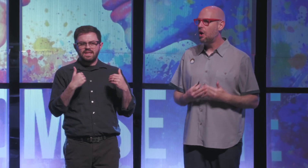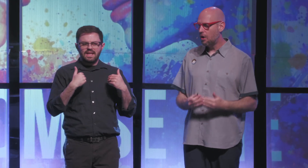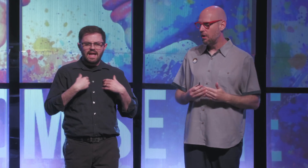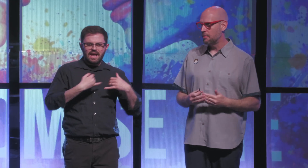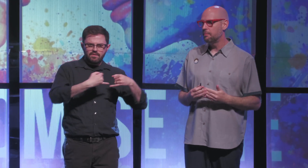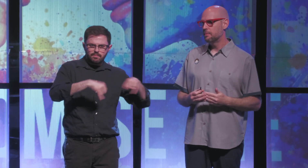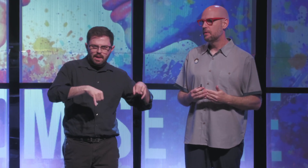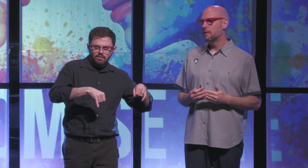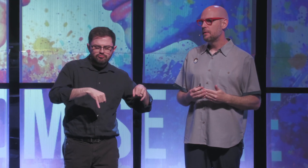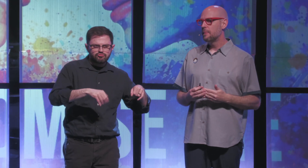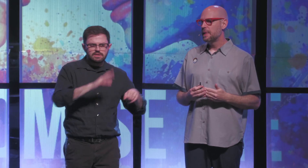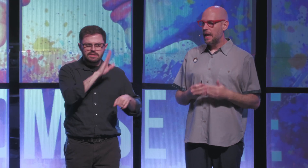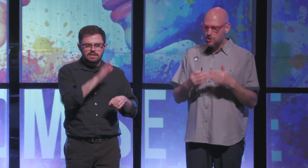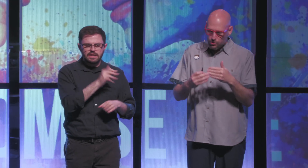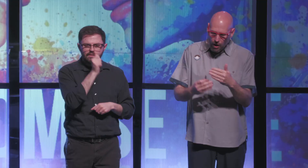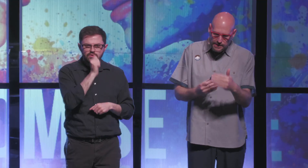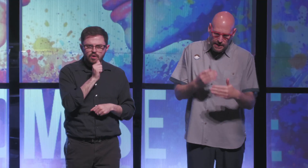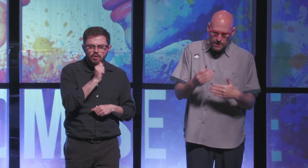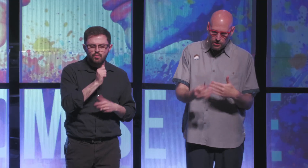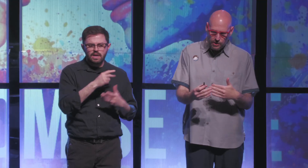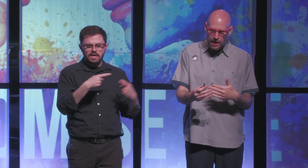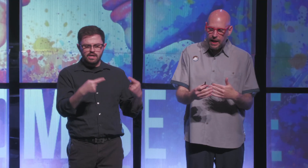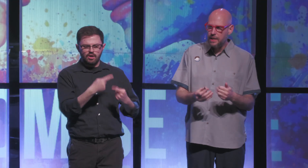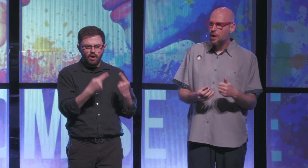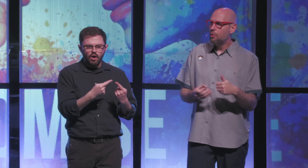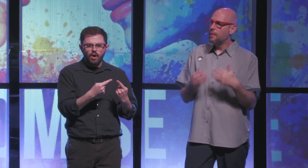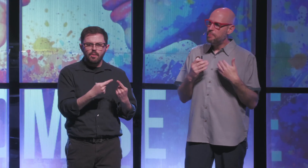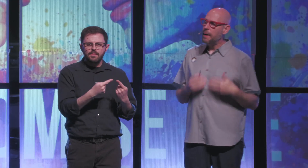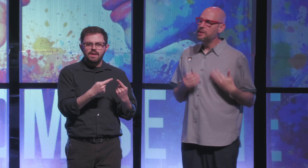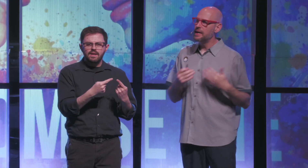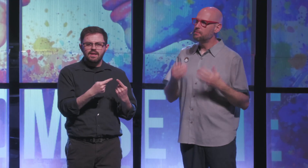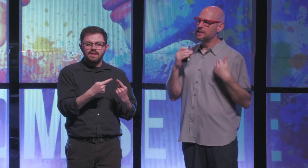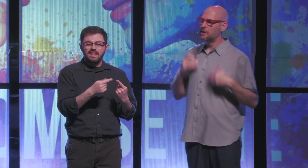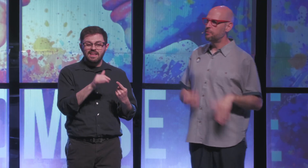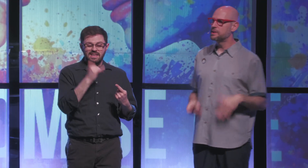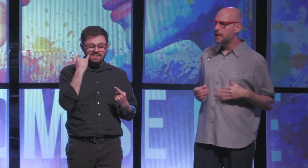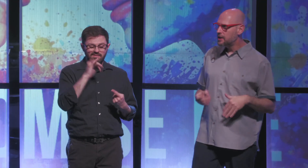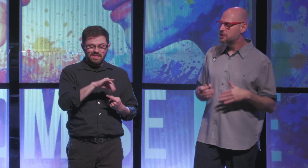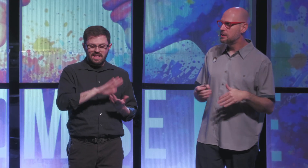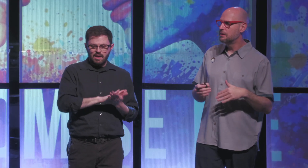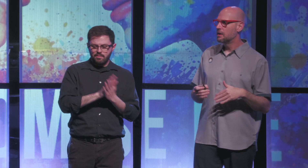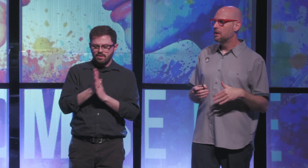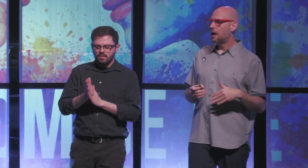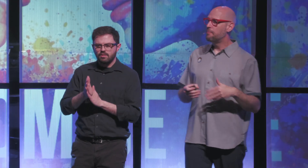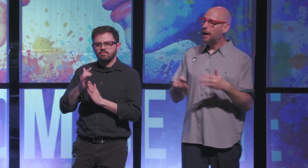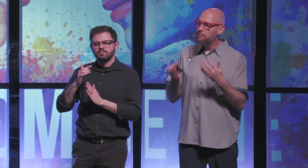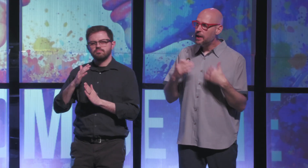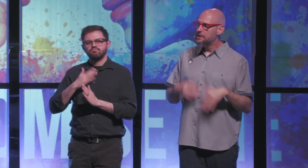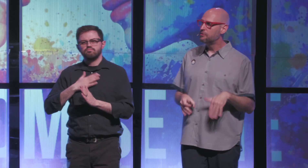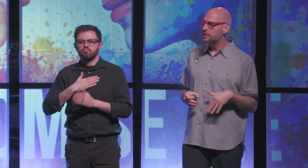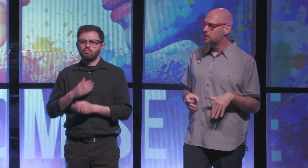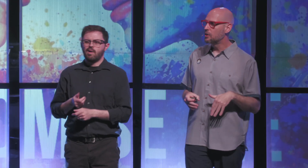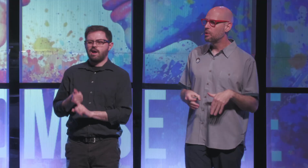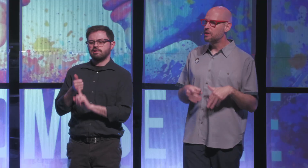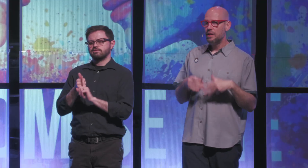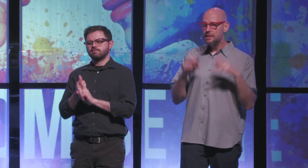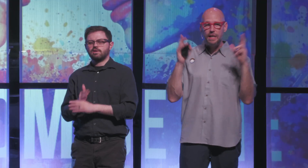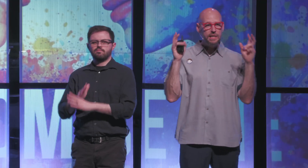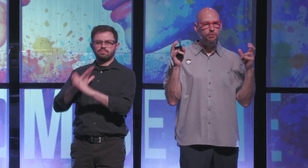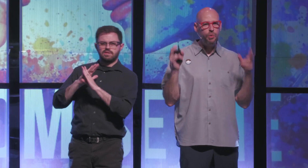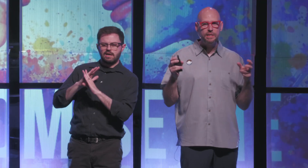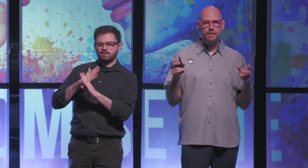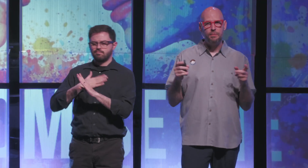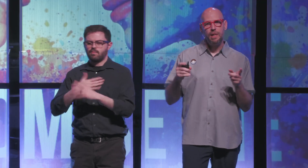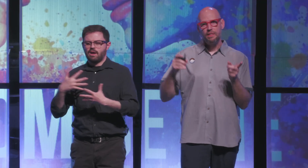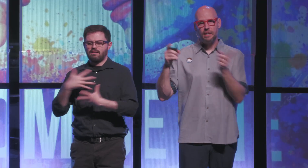tolerating harm, and crossing into a line where I baptize my self-protection, I baptize fear with this